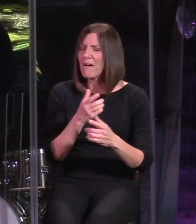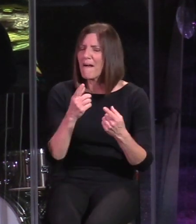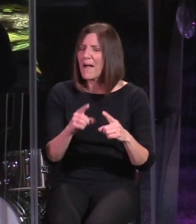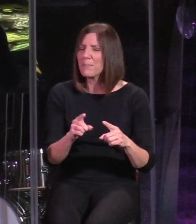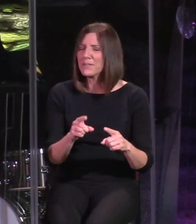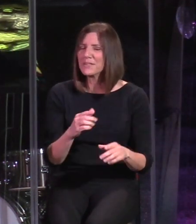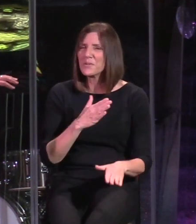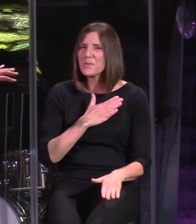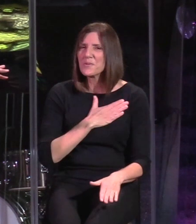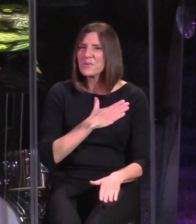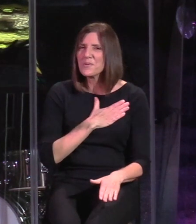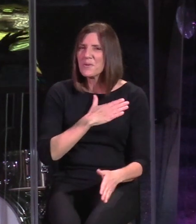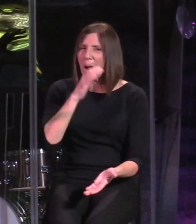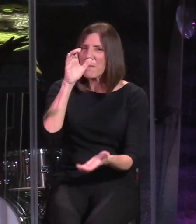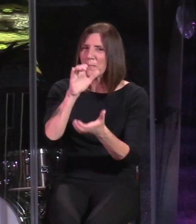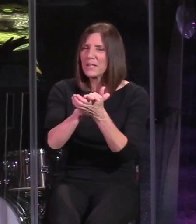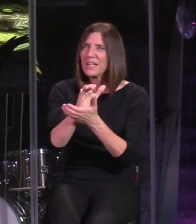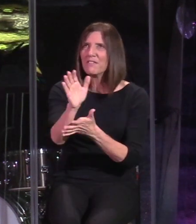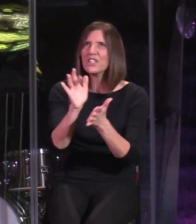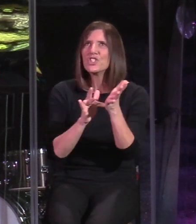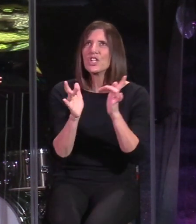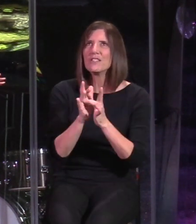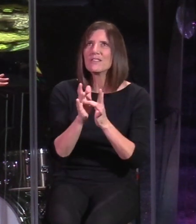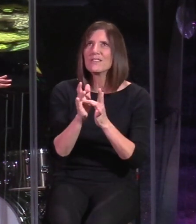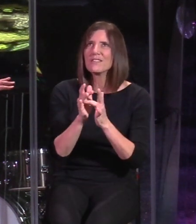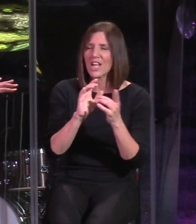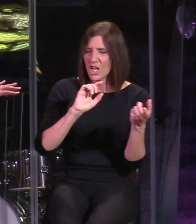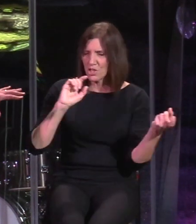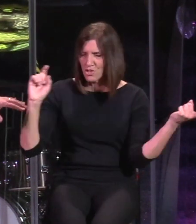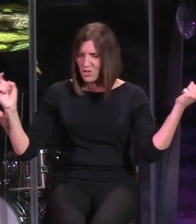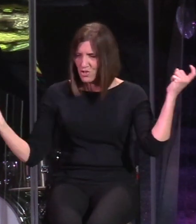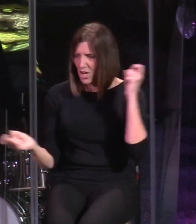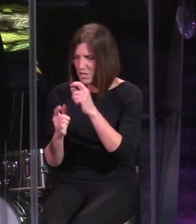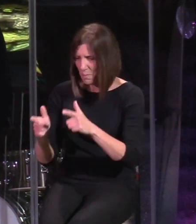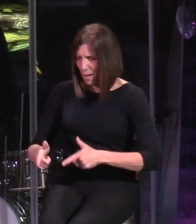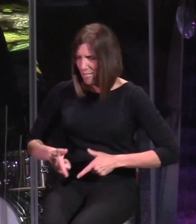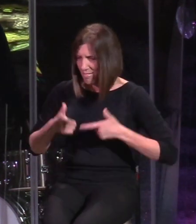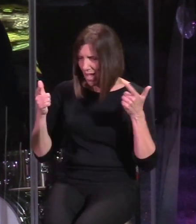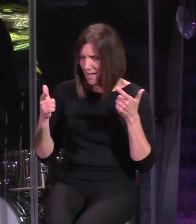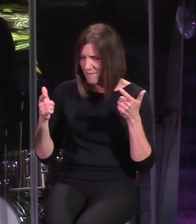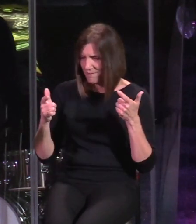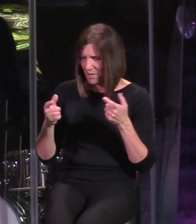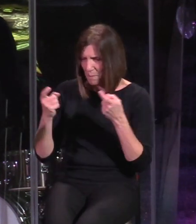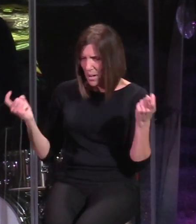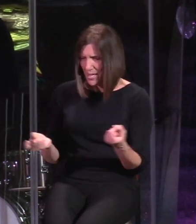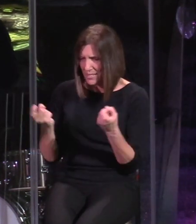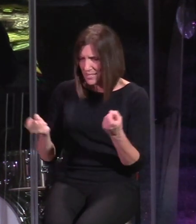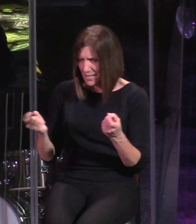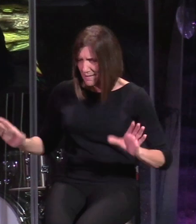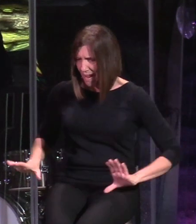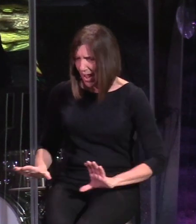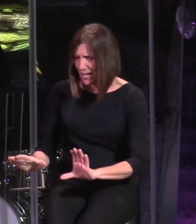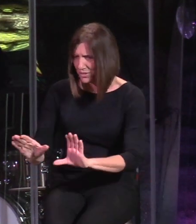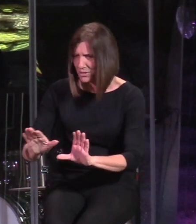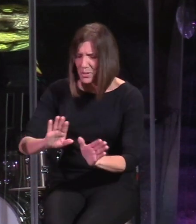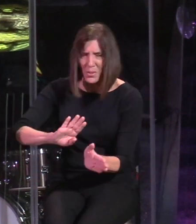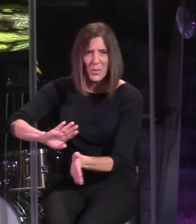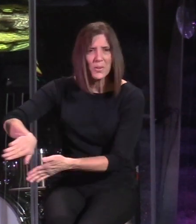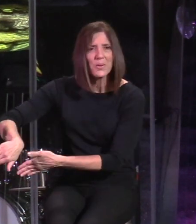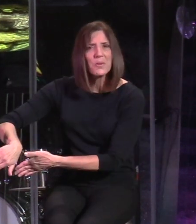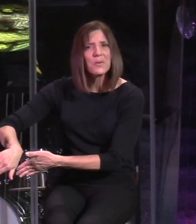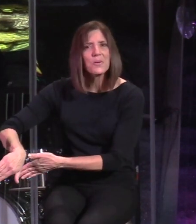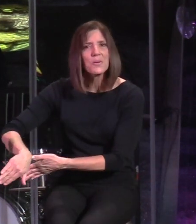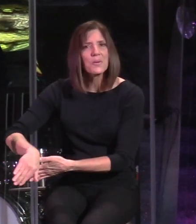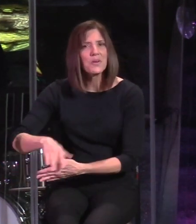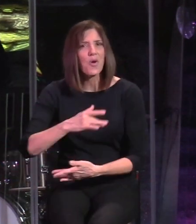Christ and turns from their sinful ways. Your conscience is purified from dead works